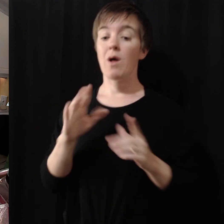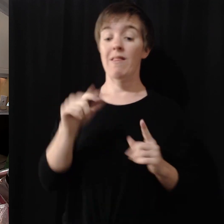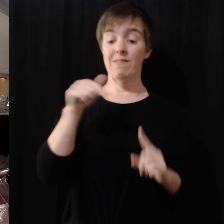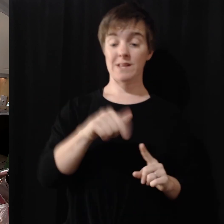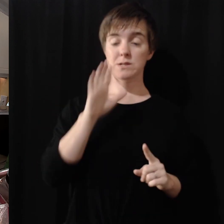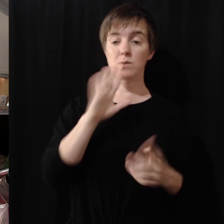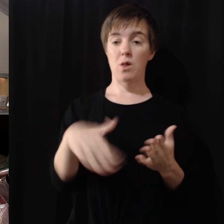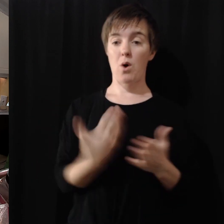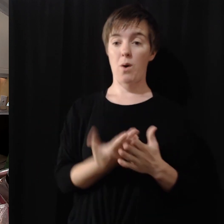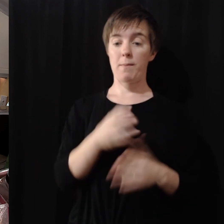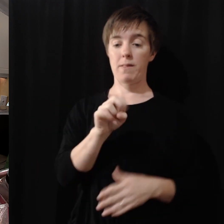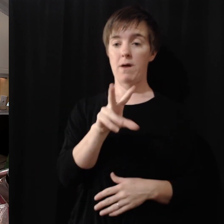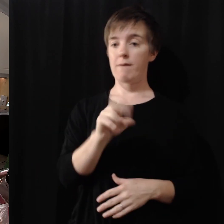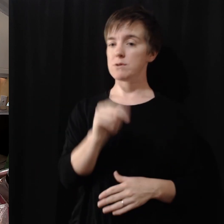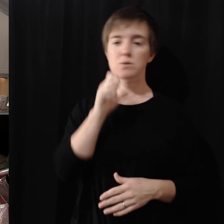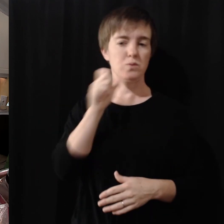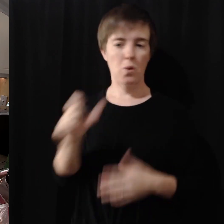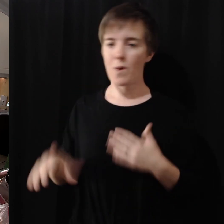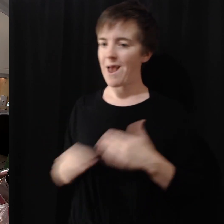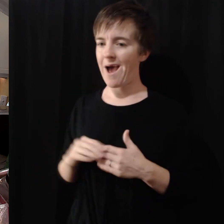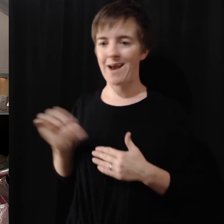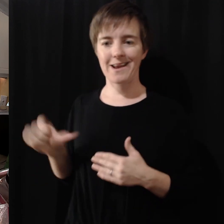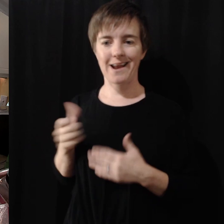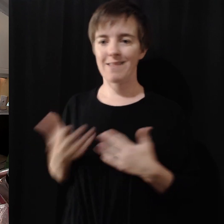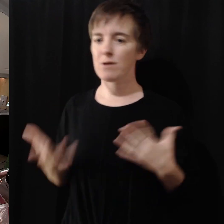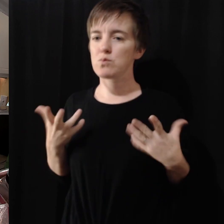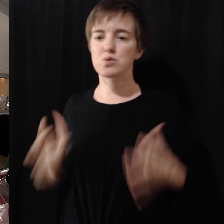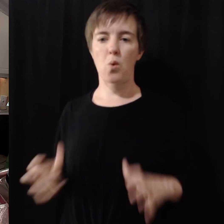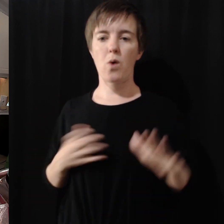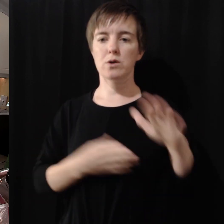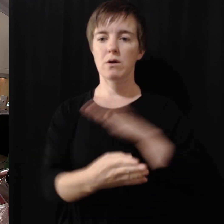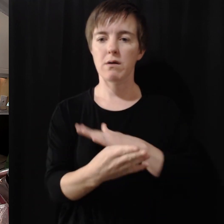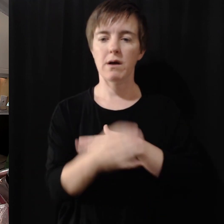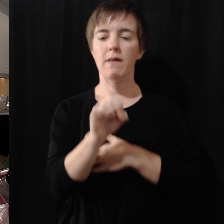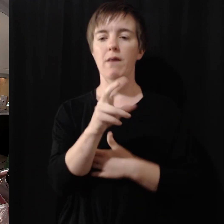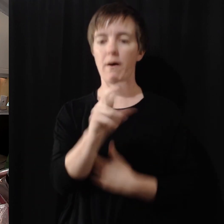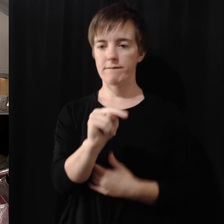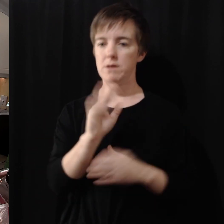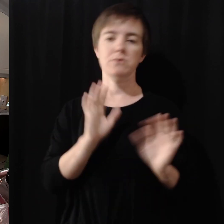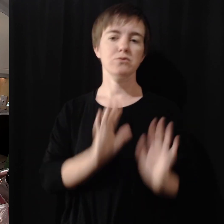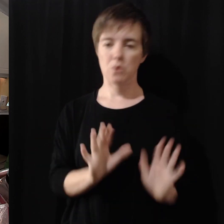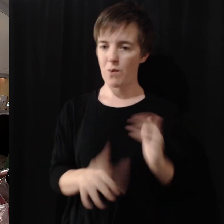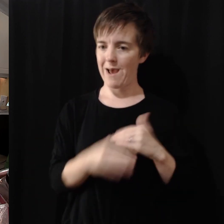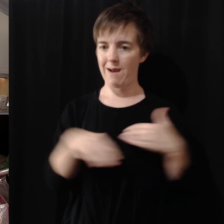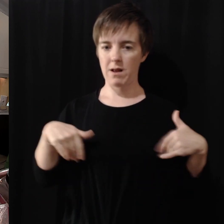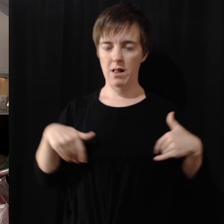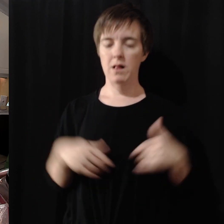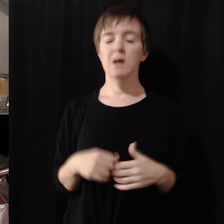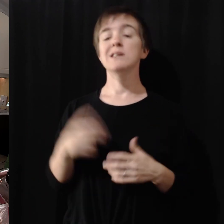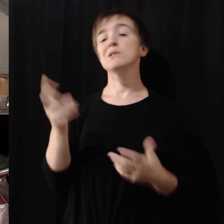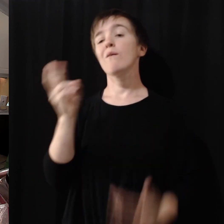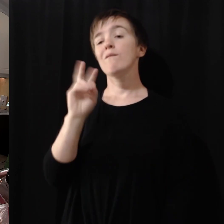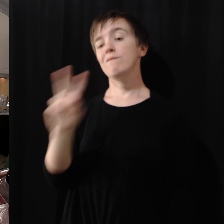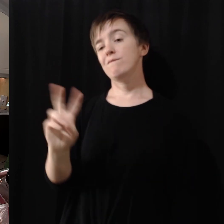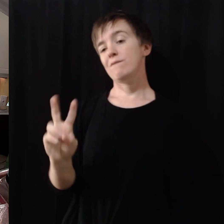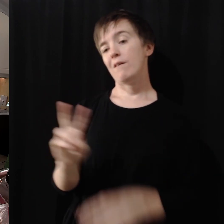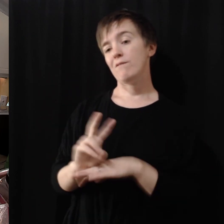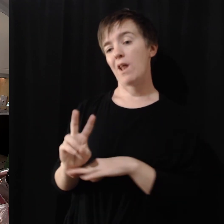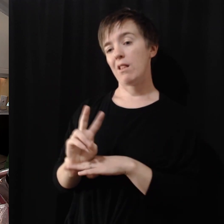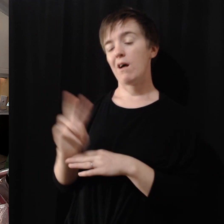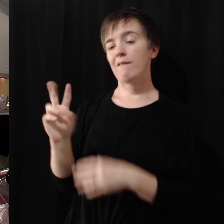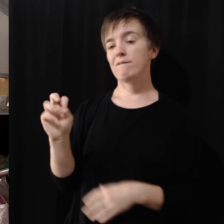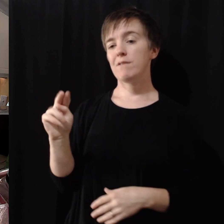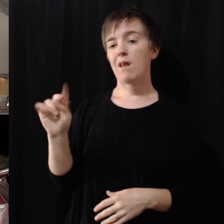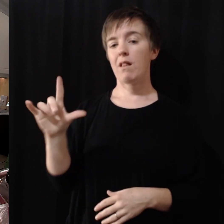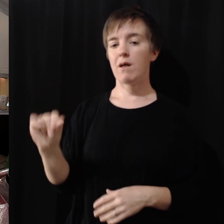So don't put your raisins in, don't put any chocolate chips in, anything that you don't want in the oven. Vanilla extract, it says a teaspoon.